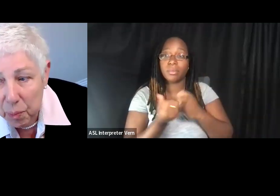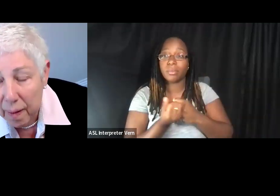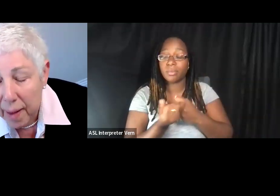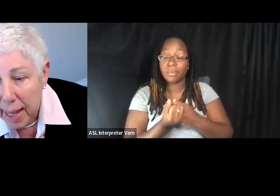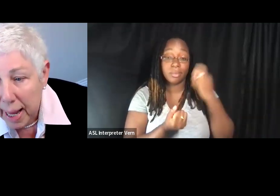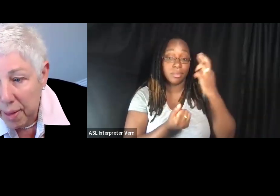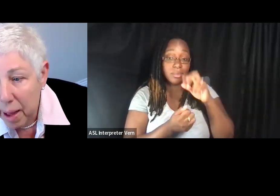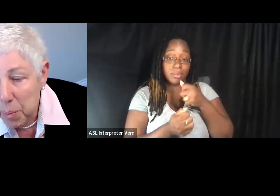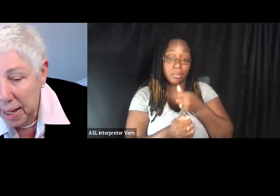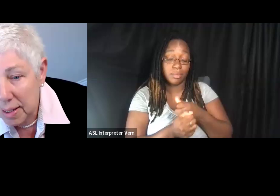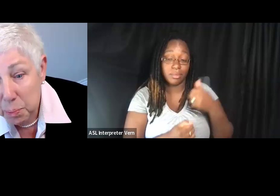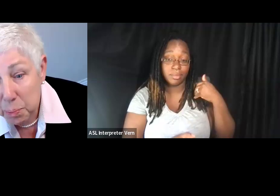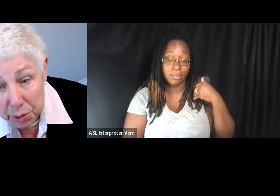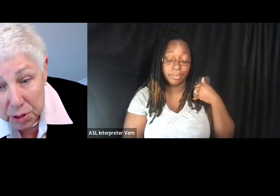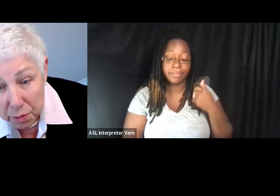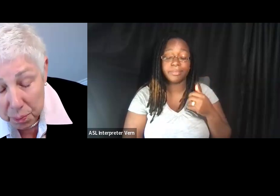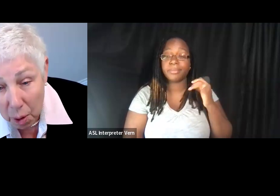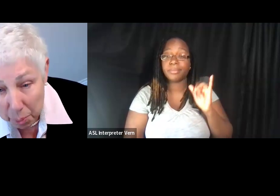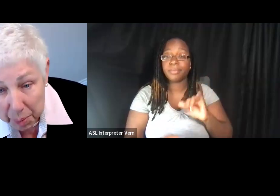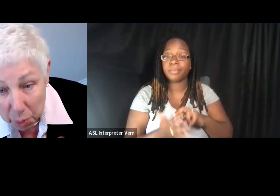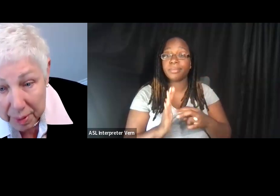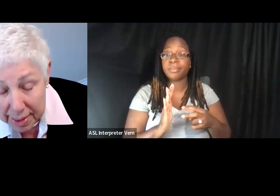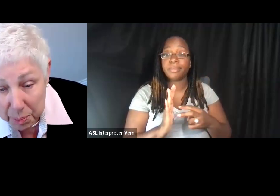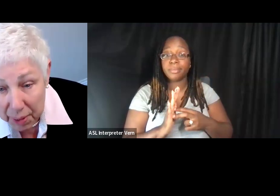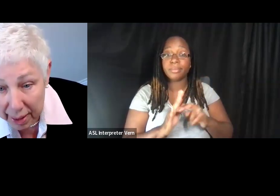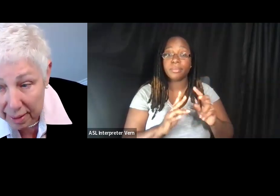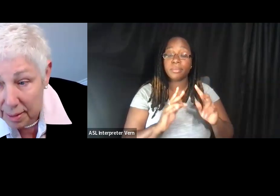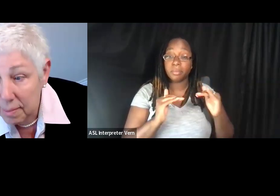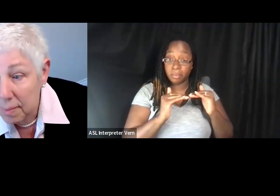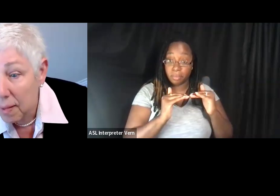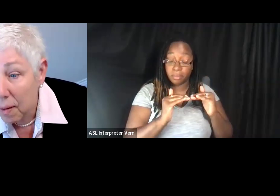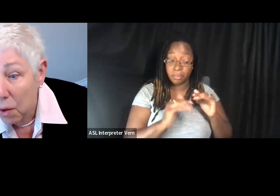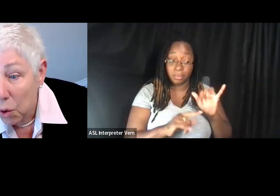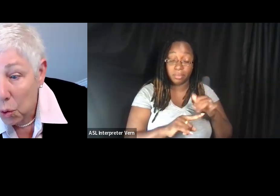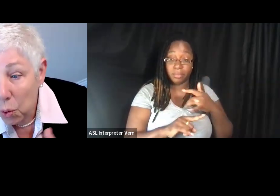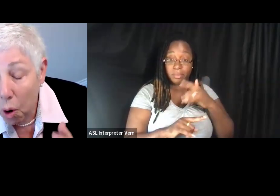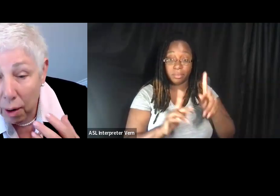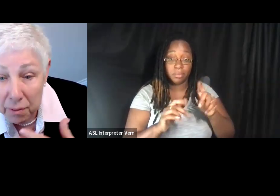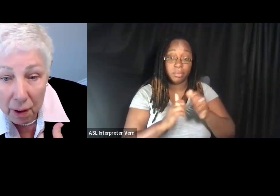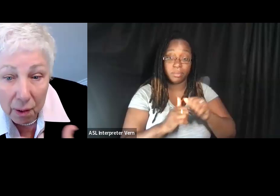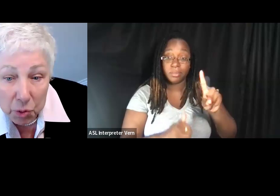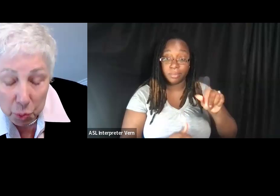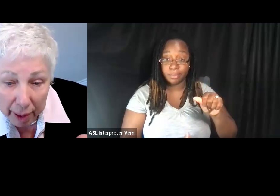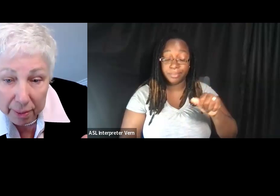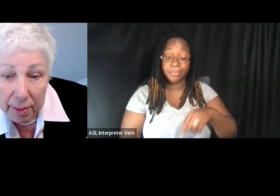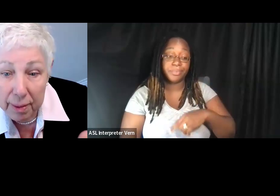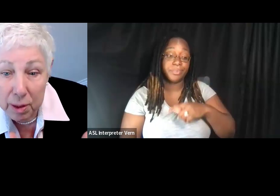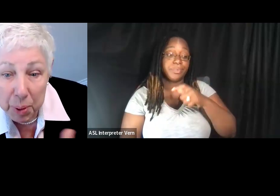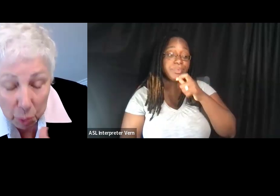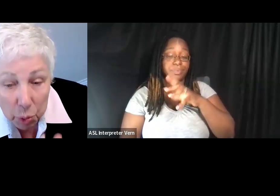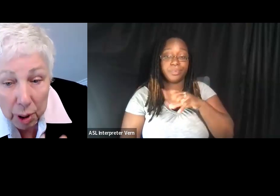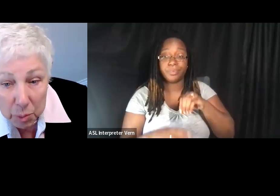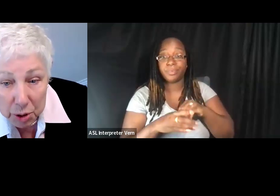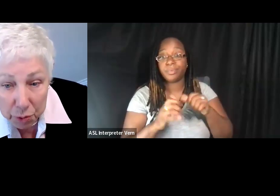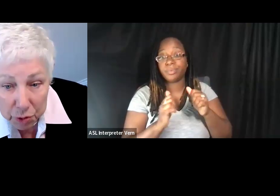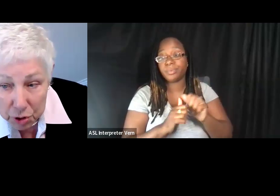intended. And that means peers are people with disabilities who are involved with the